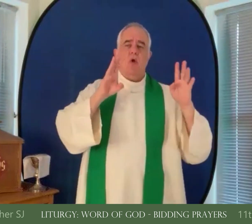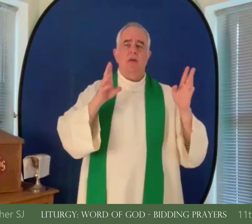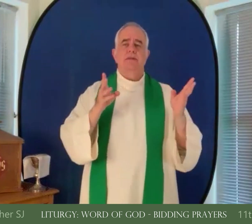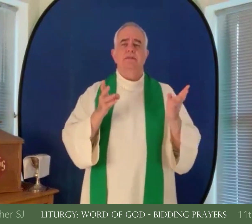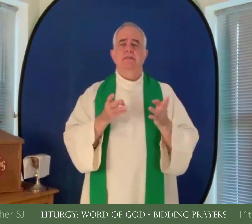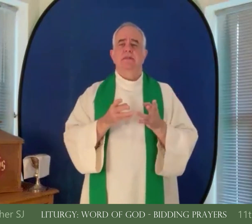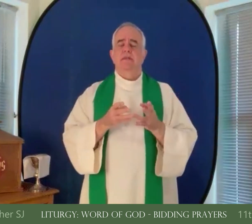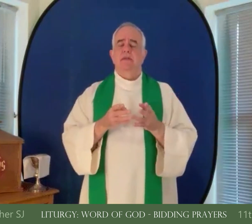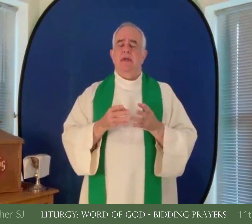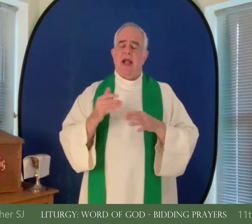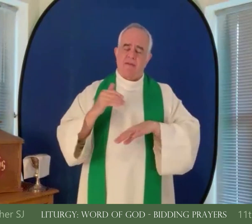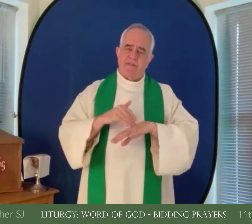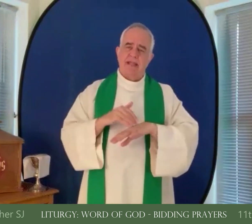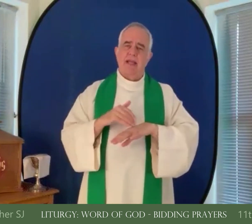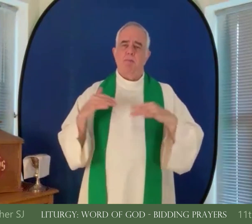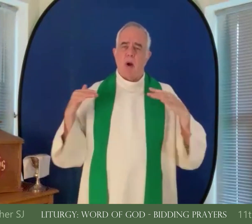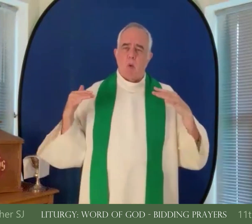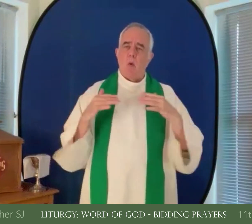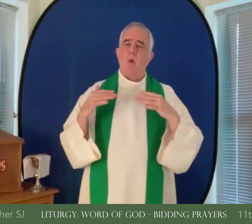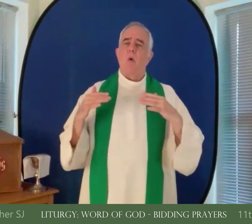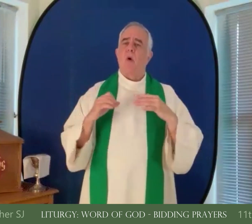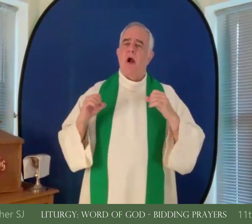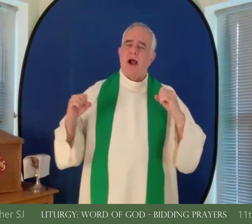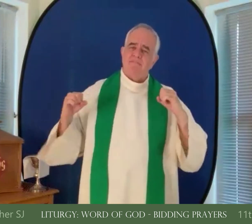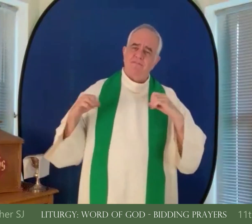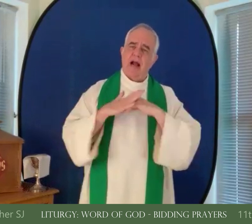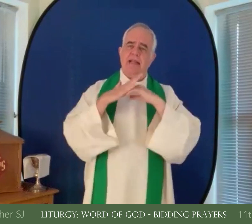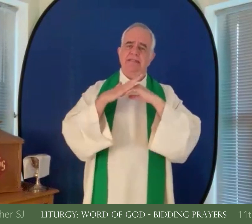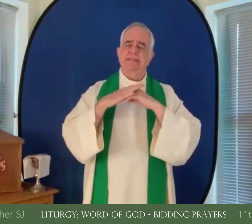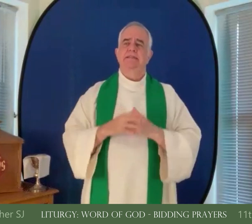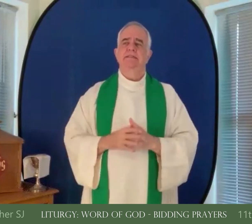world. That's it for war and violence.